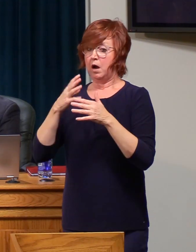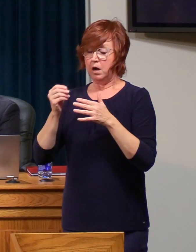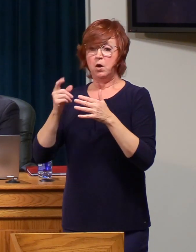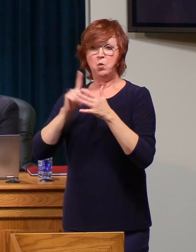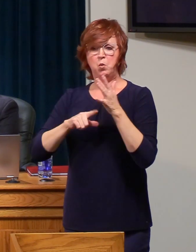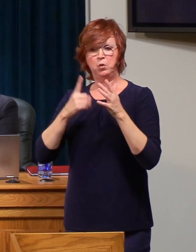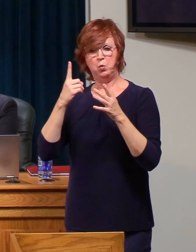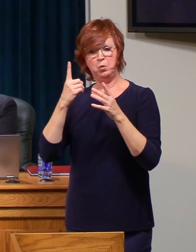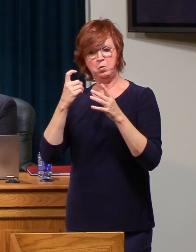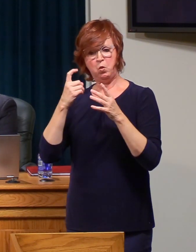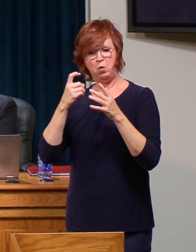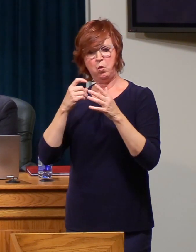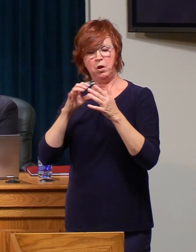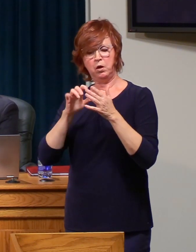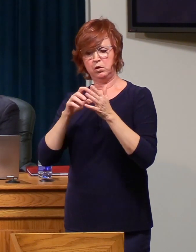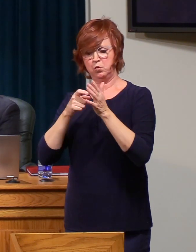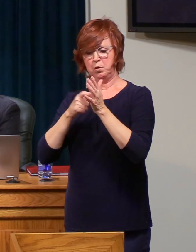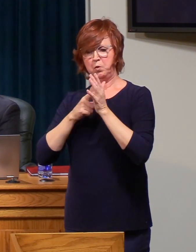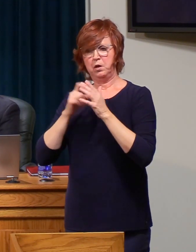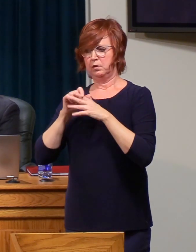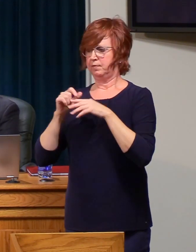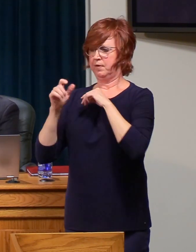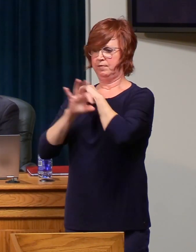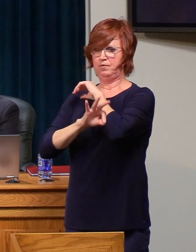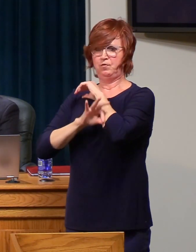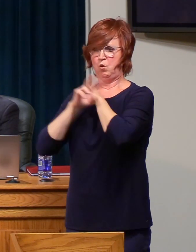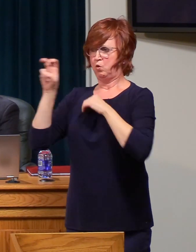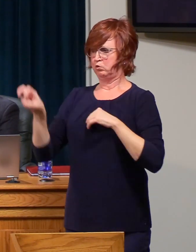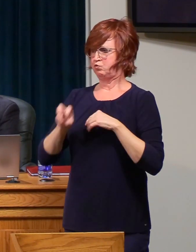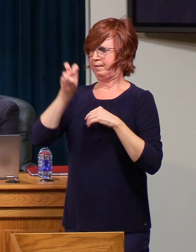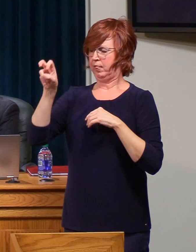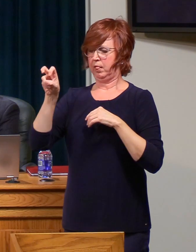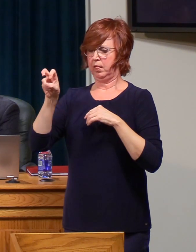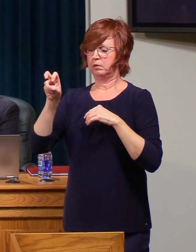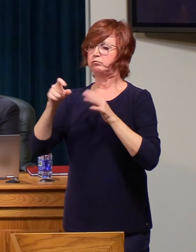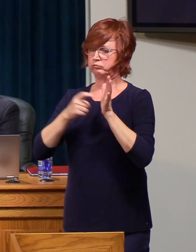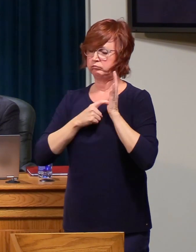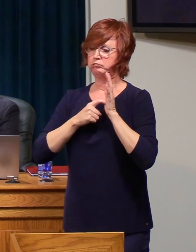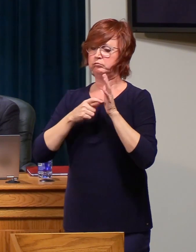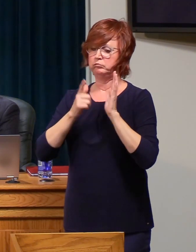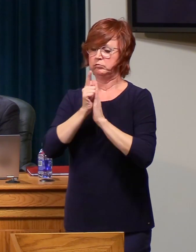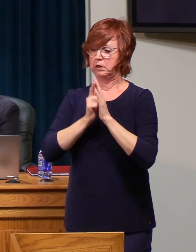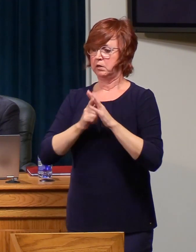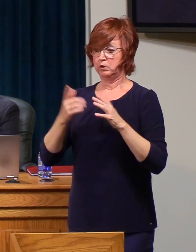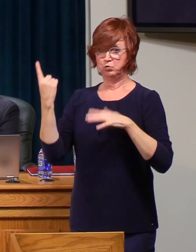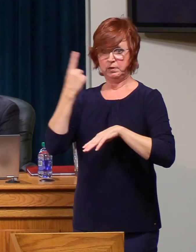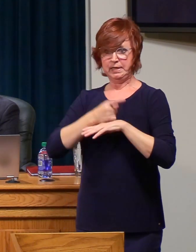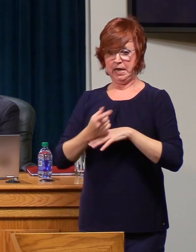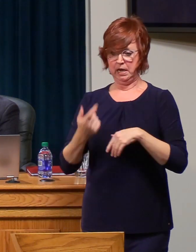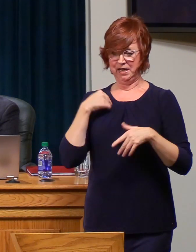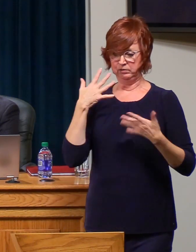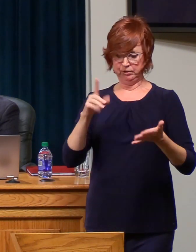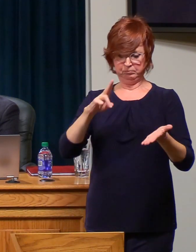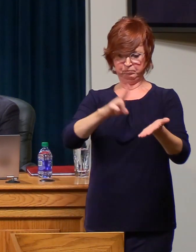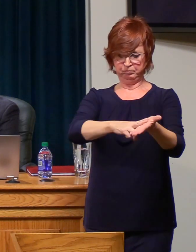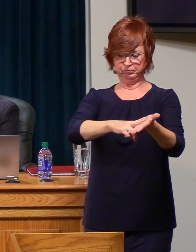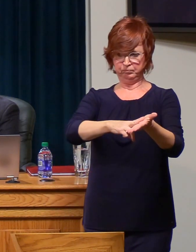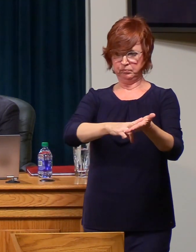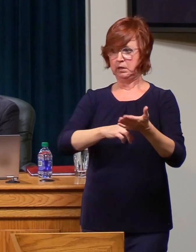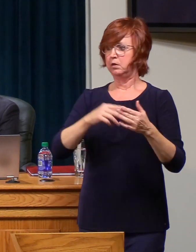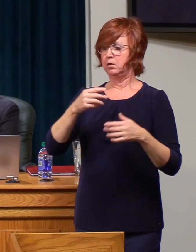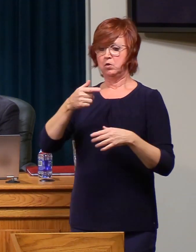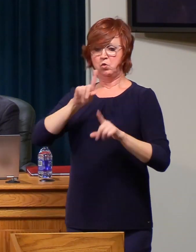Today, I signed an emergency order that all persons are required to comply with all orders issued by the Government of